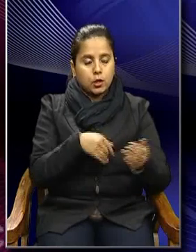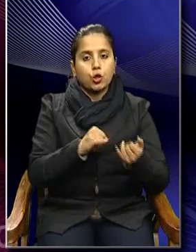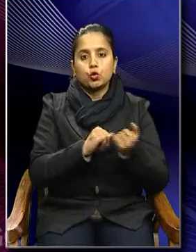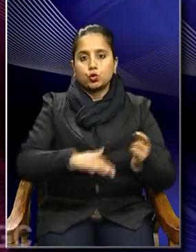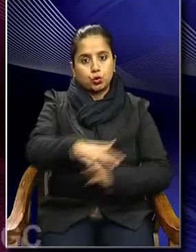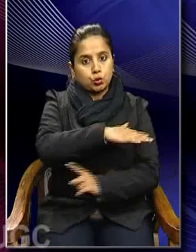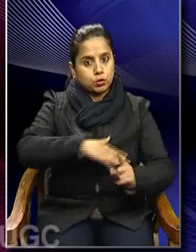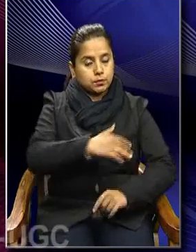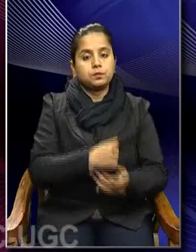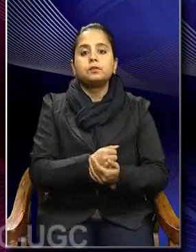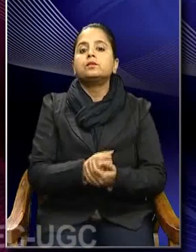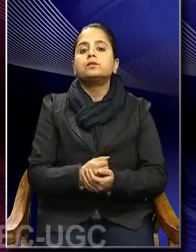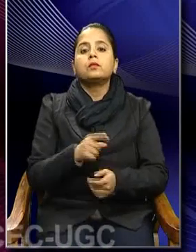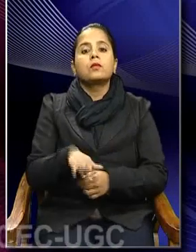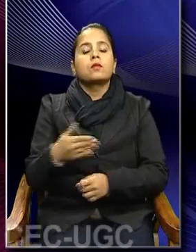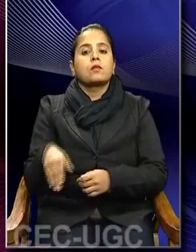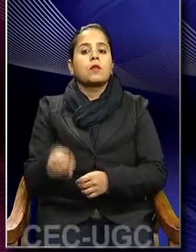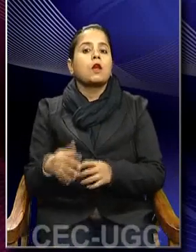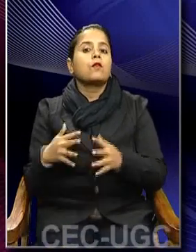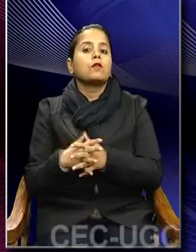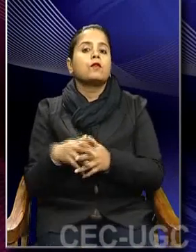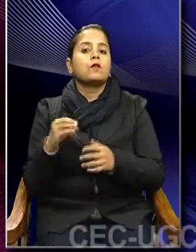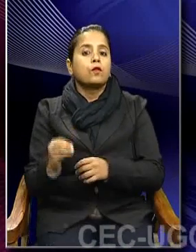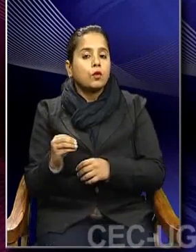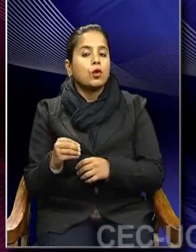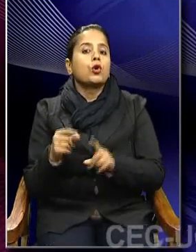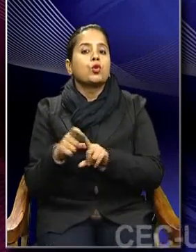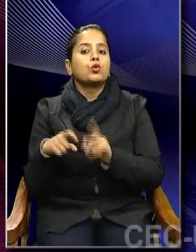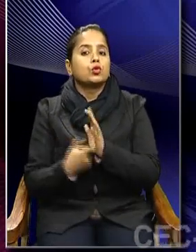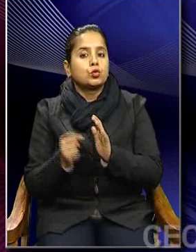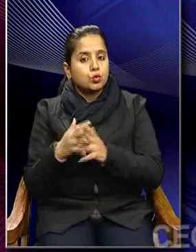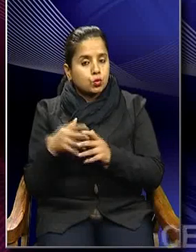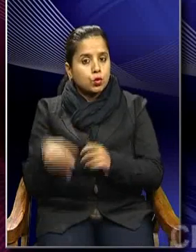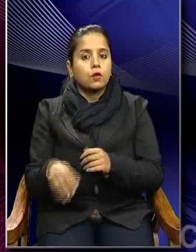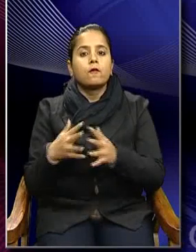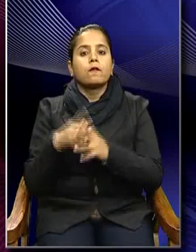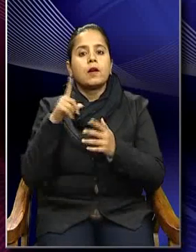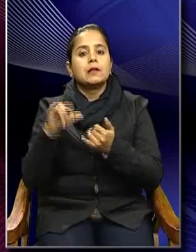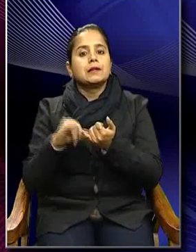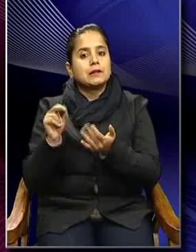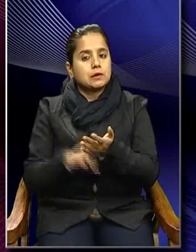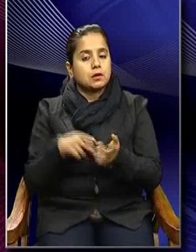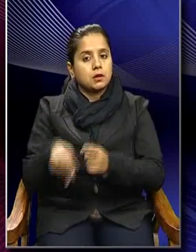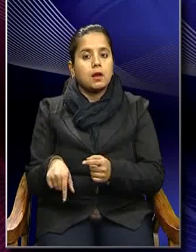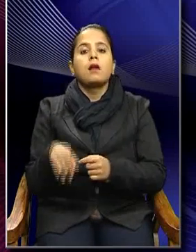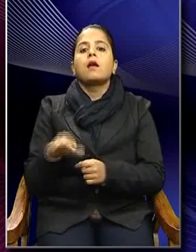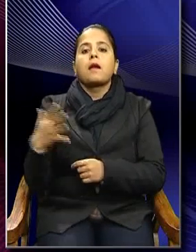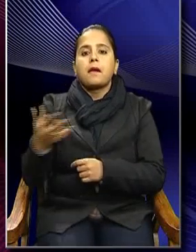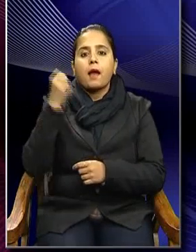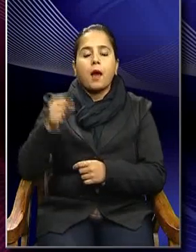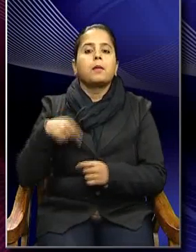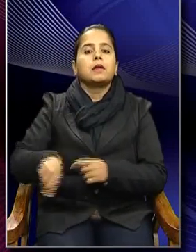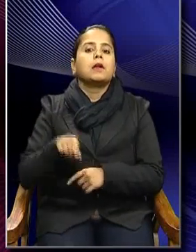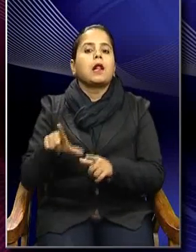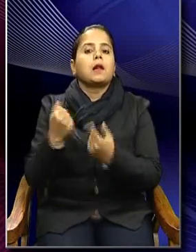socialism, and Woodrow Wilson on the other hand in terms of capitalist liberal